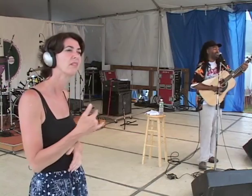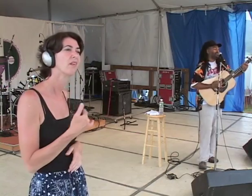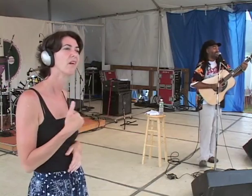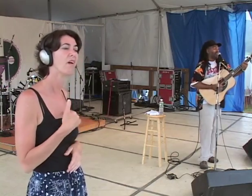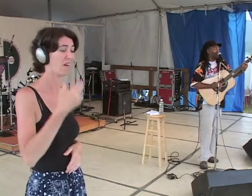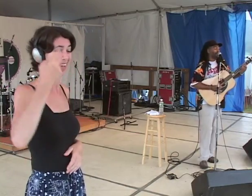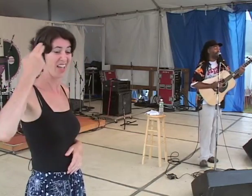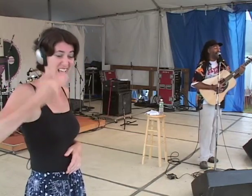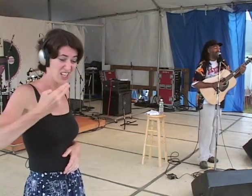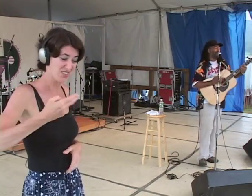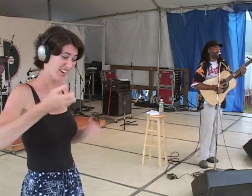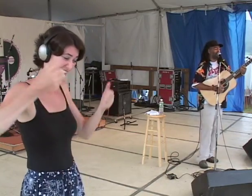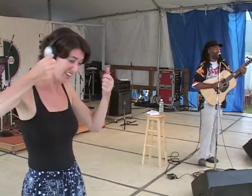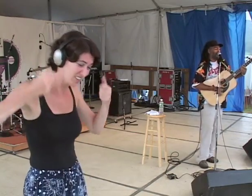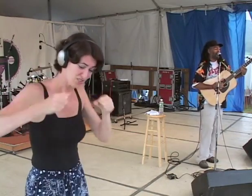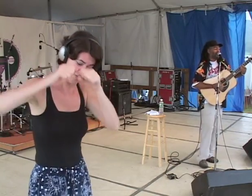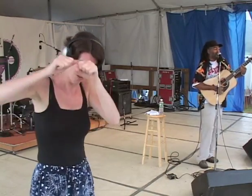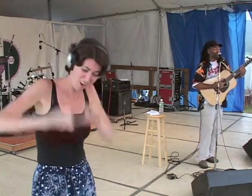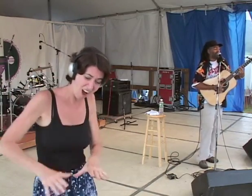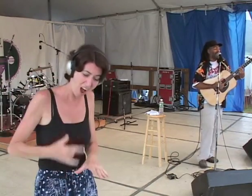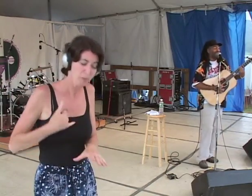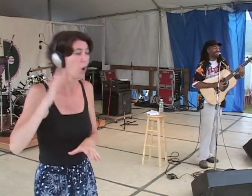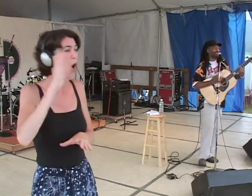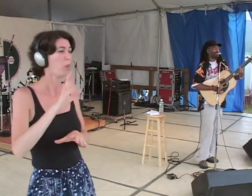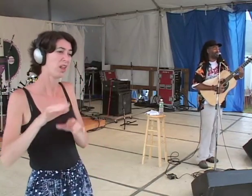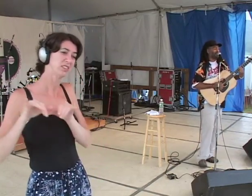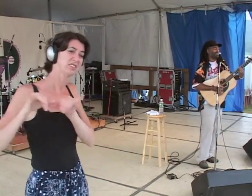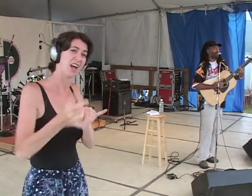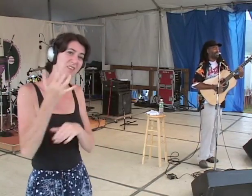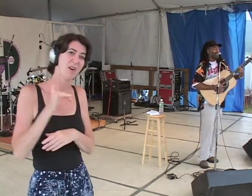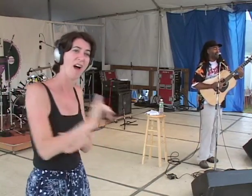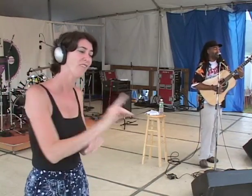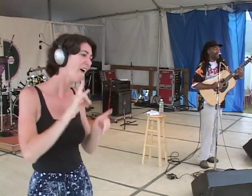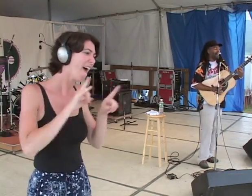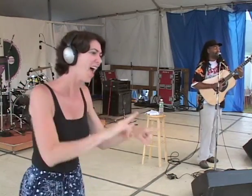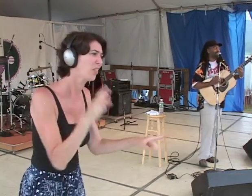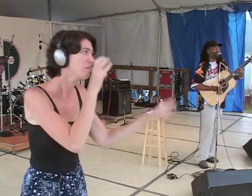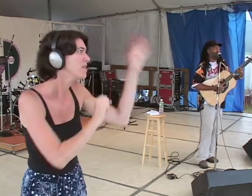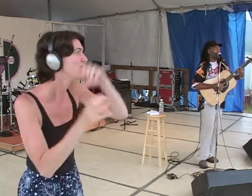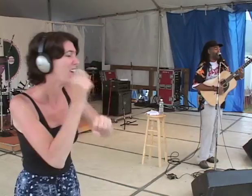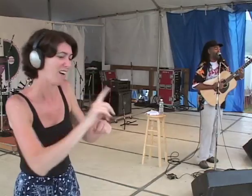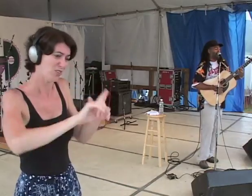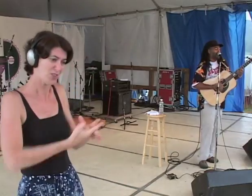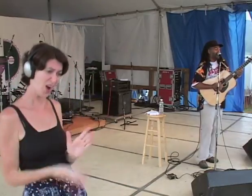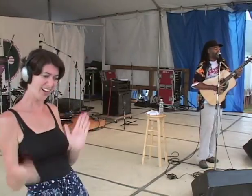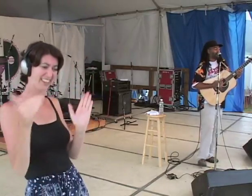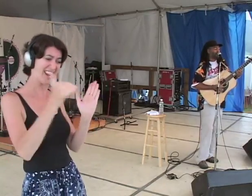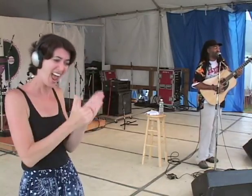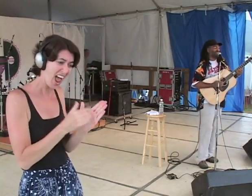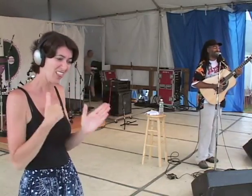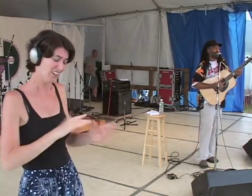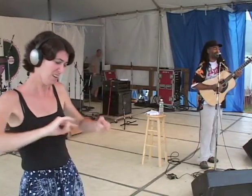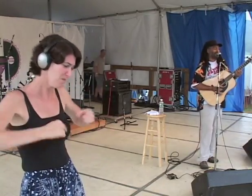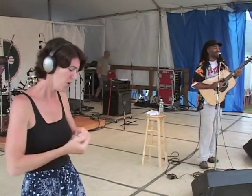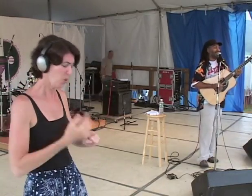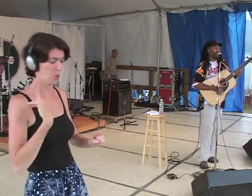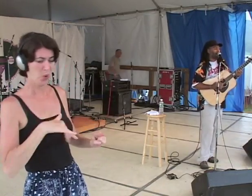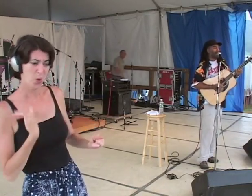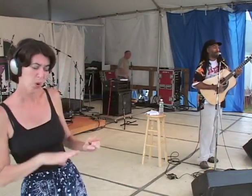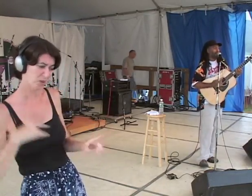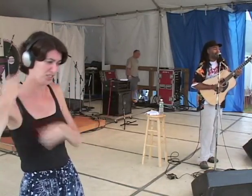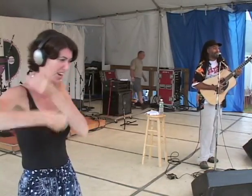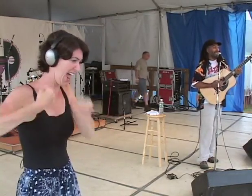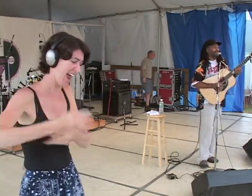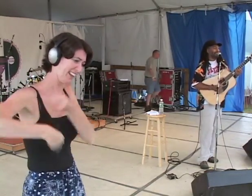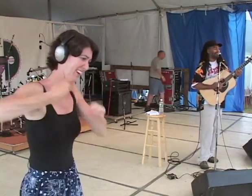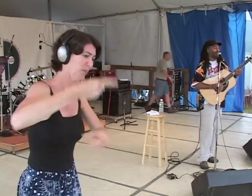Shake our history, will the followers forever? What's the answer to the mystery? Or do we have to start all over? Are these bruises so genetic